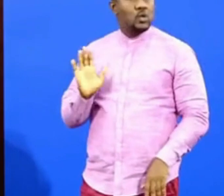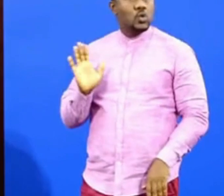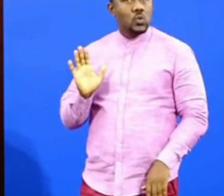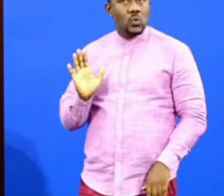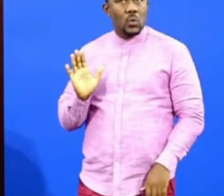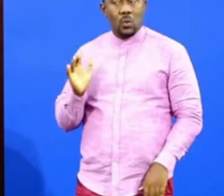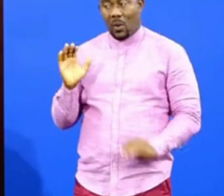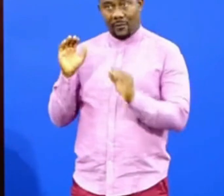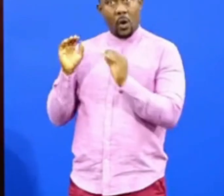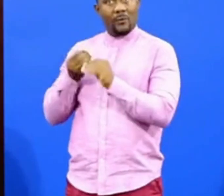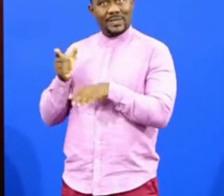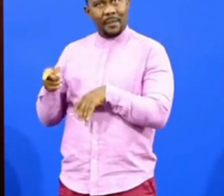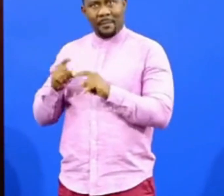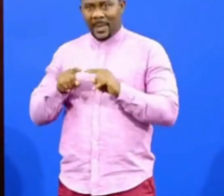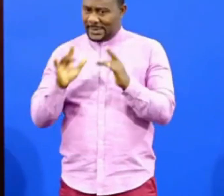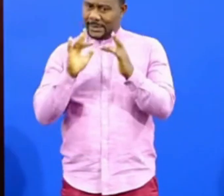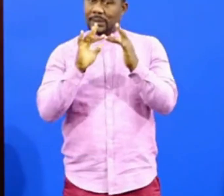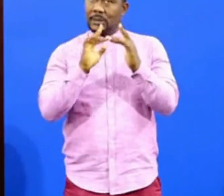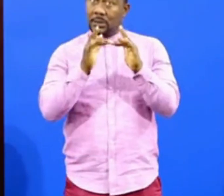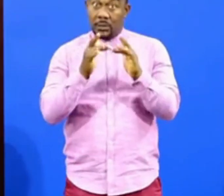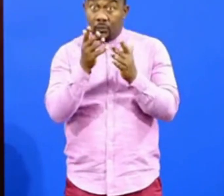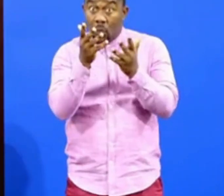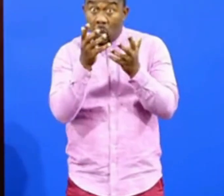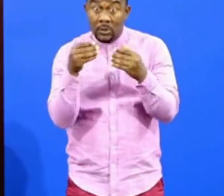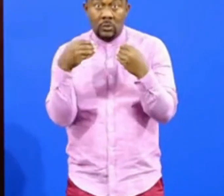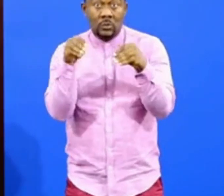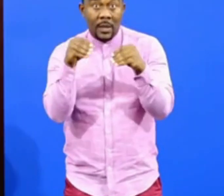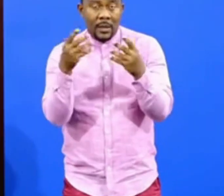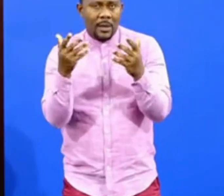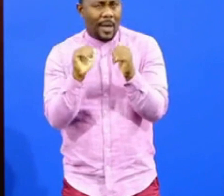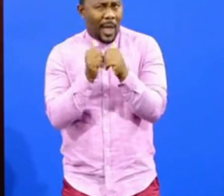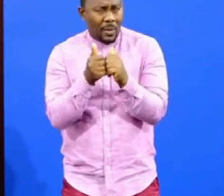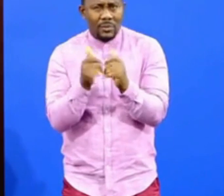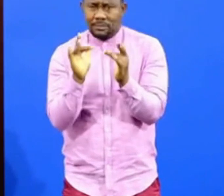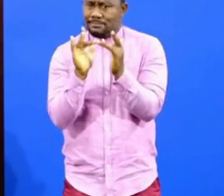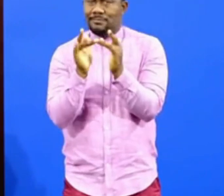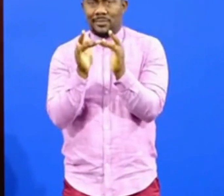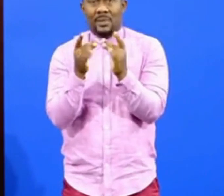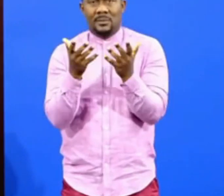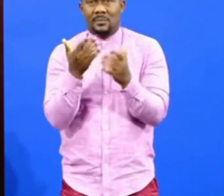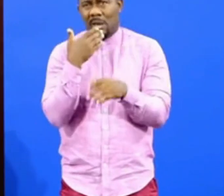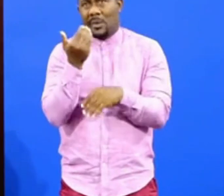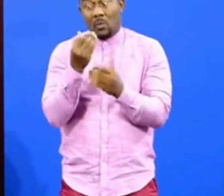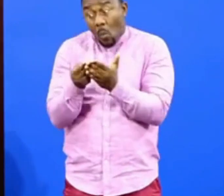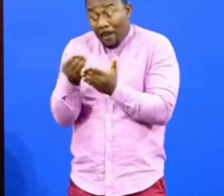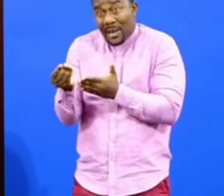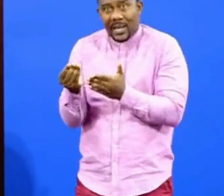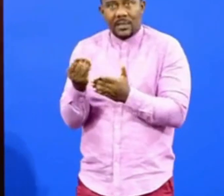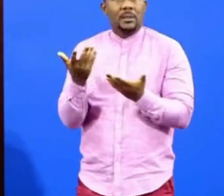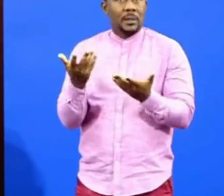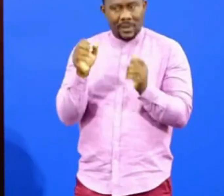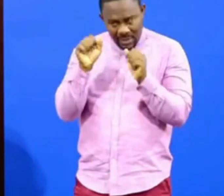it's online. So people who wish to sell their commodities can sell them through the exchange. Those who wish to buy commodities can come to